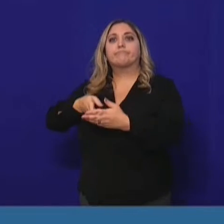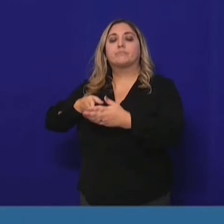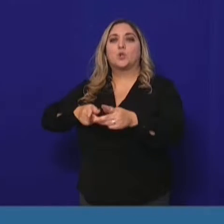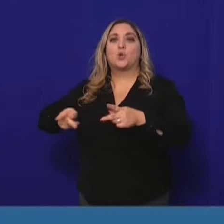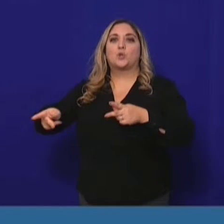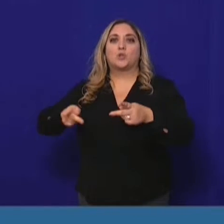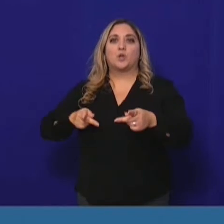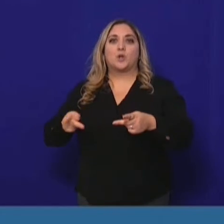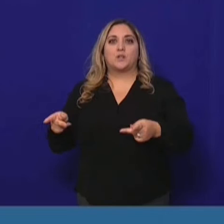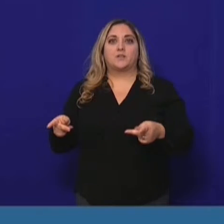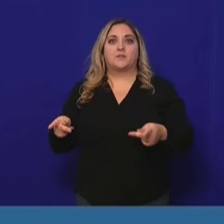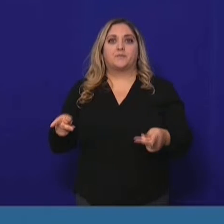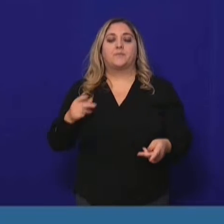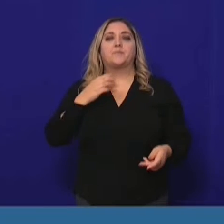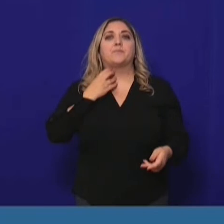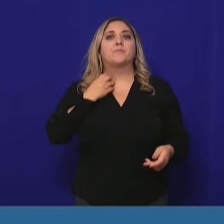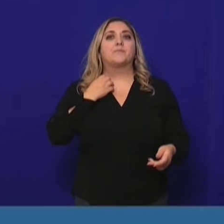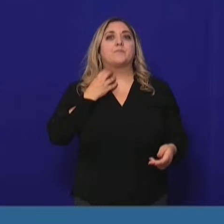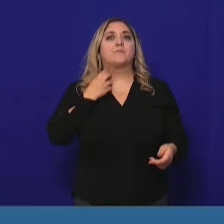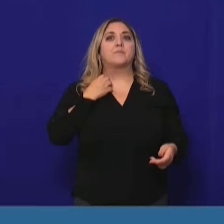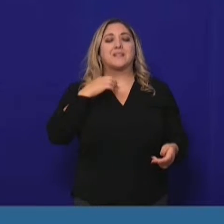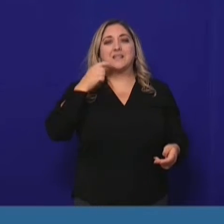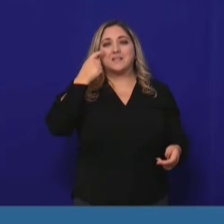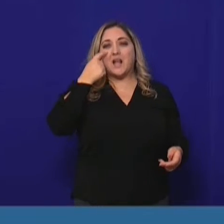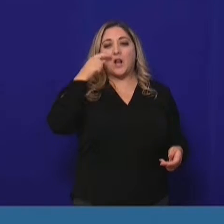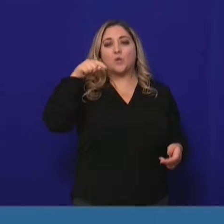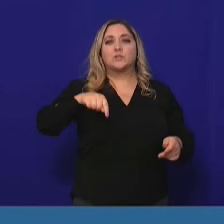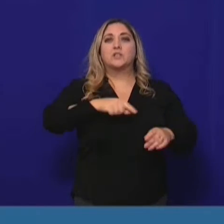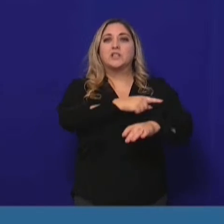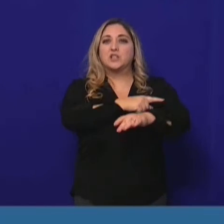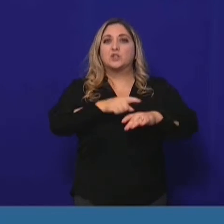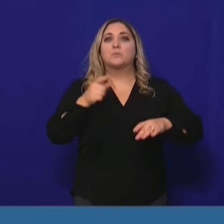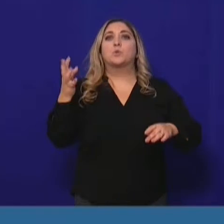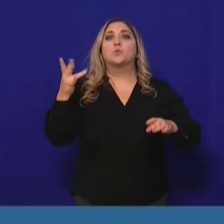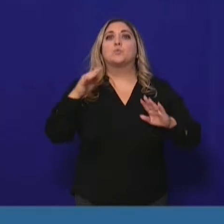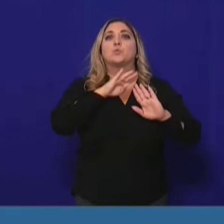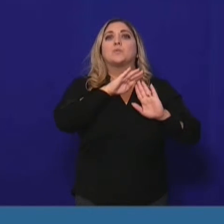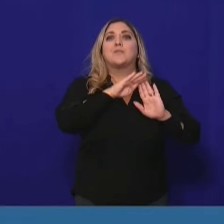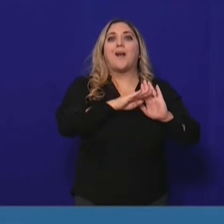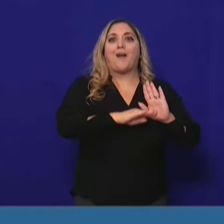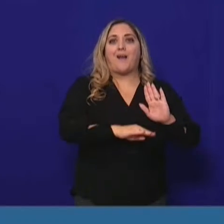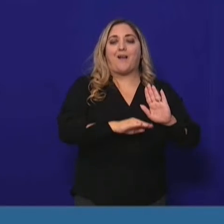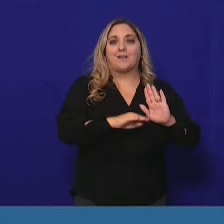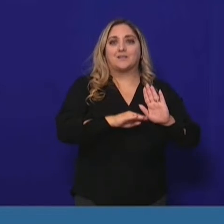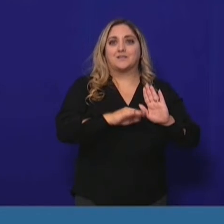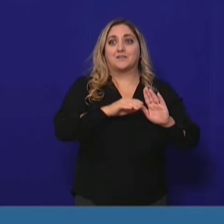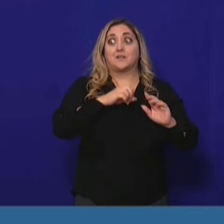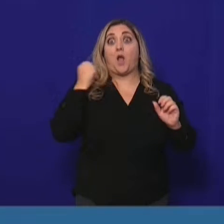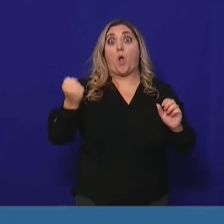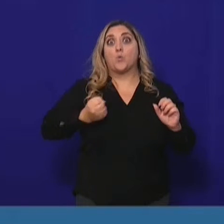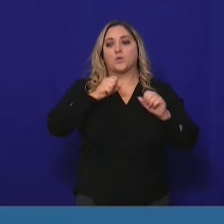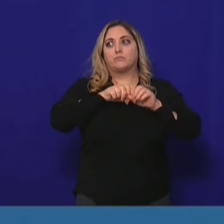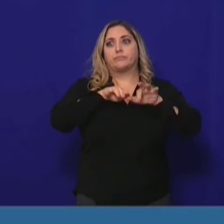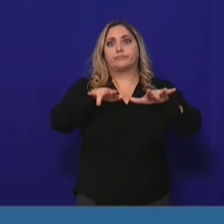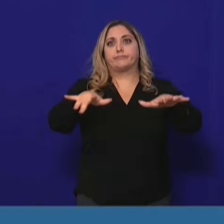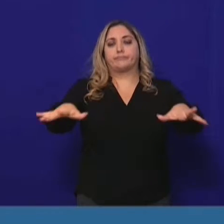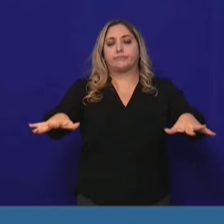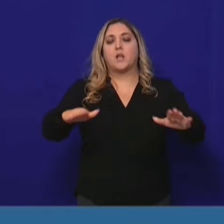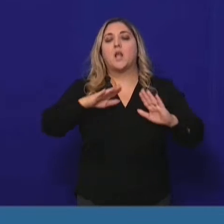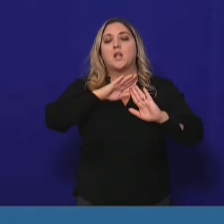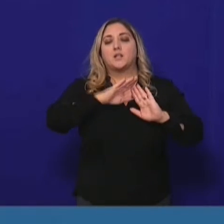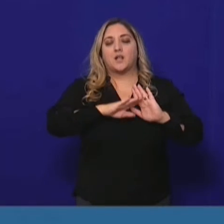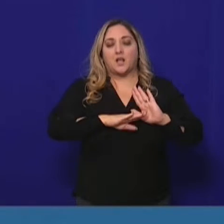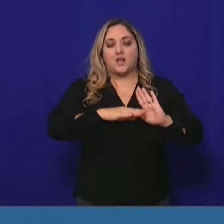tikkontrolla. Infatti bħalissa qed naraw li dan l-aħħar ġimgħa naqsu ftit il-trasmissjoni qawwija li kellna qabel f'dawn